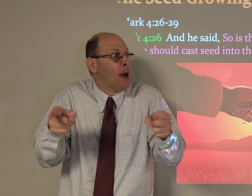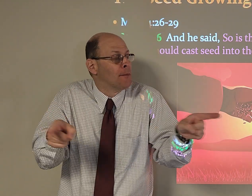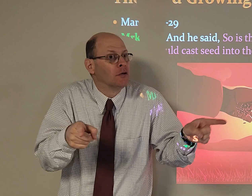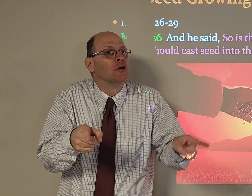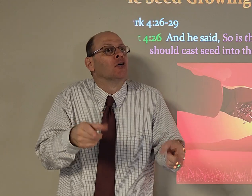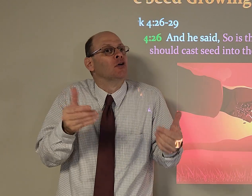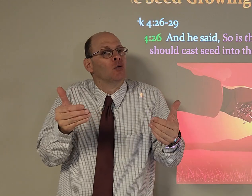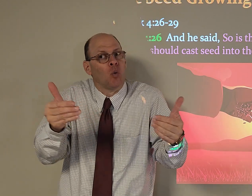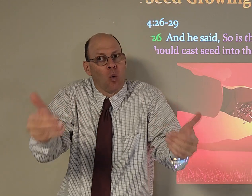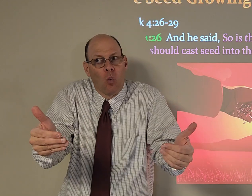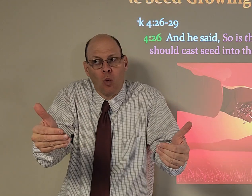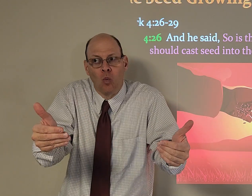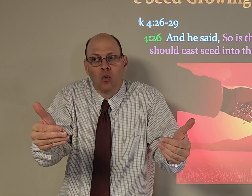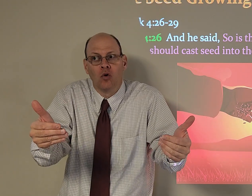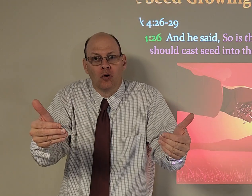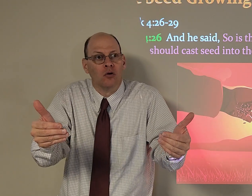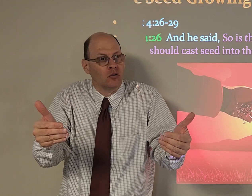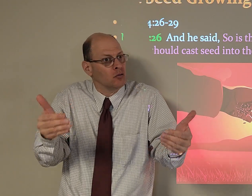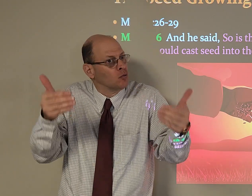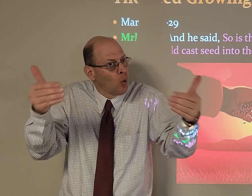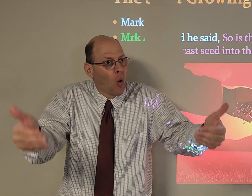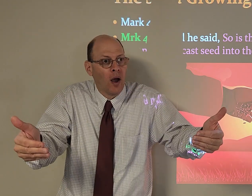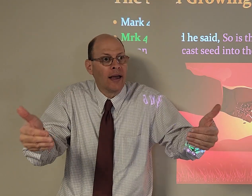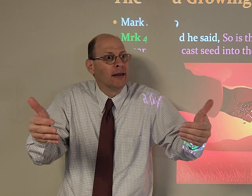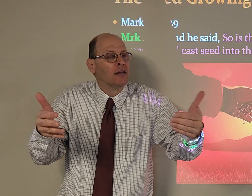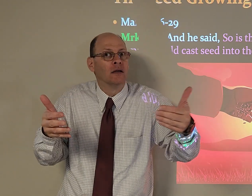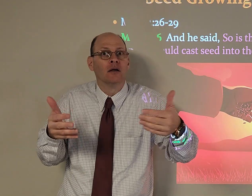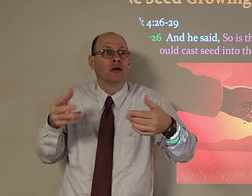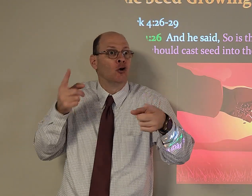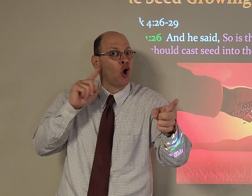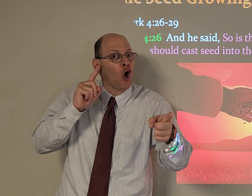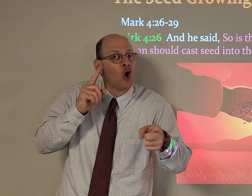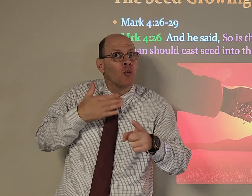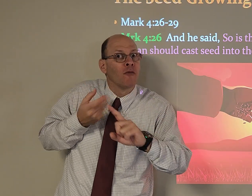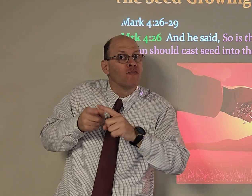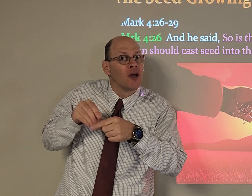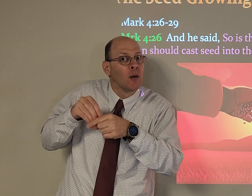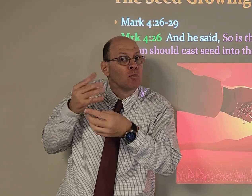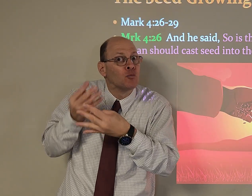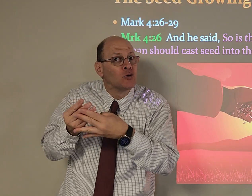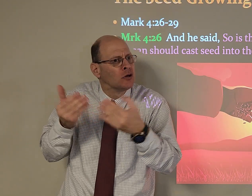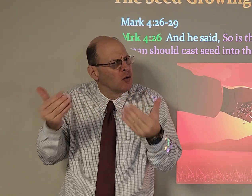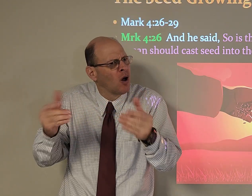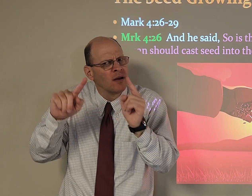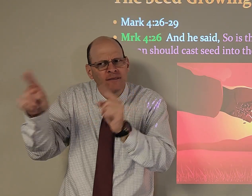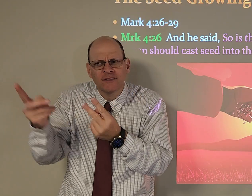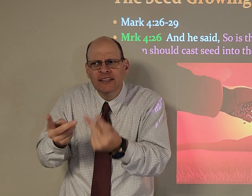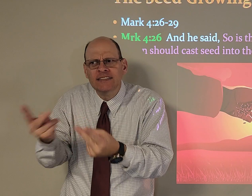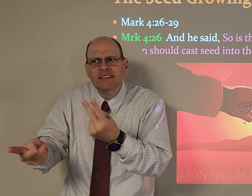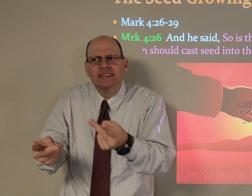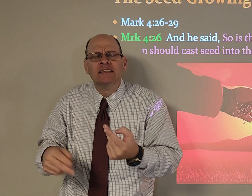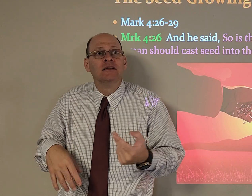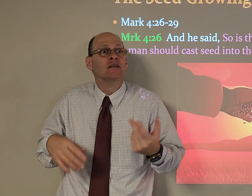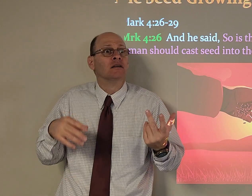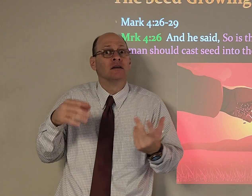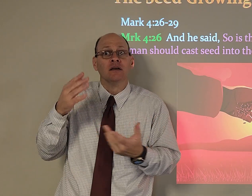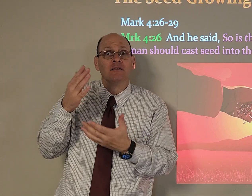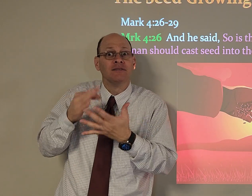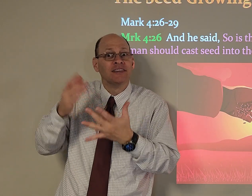if you see something, if you see someone in need, you see that you could serve in that capacity